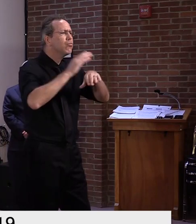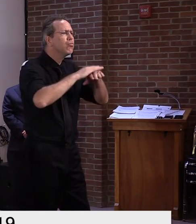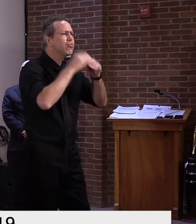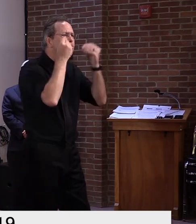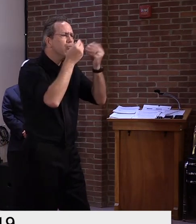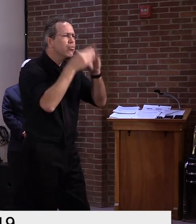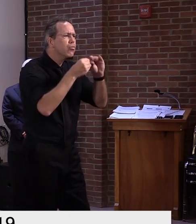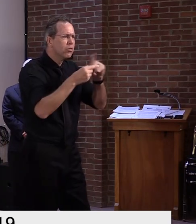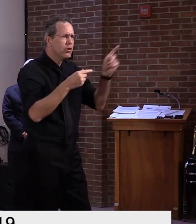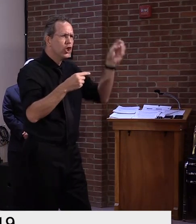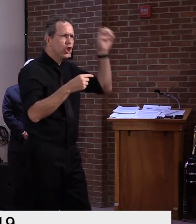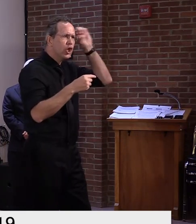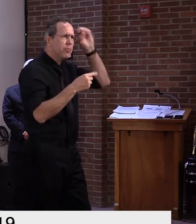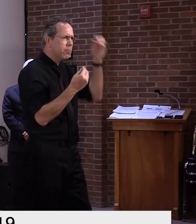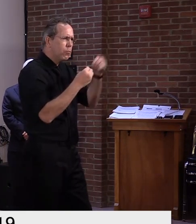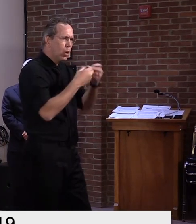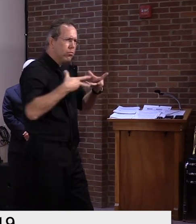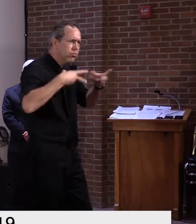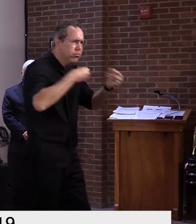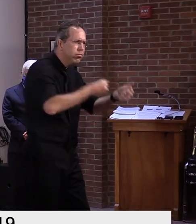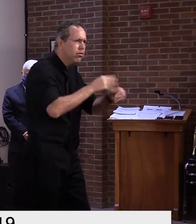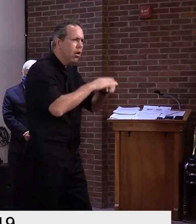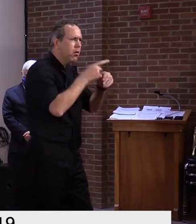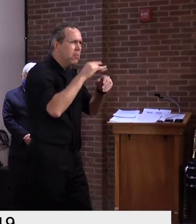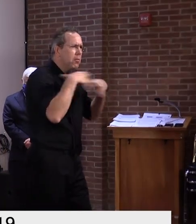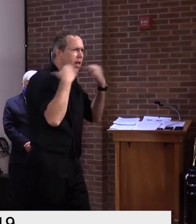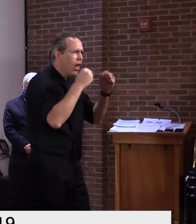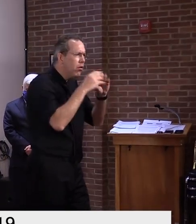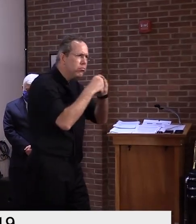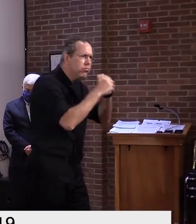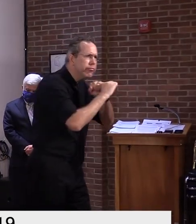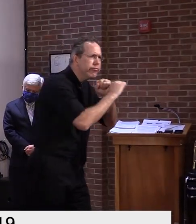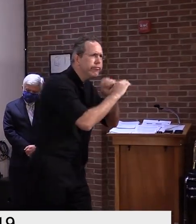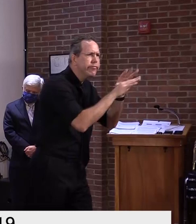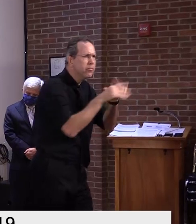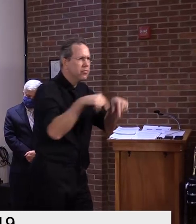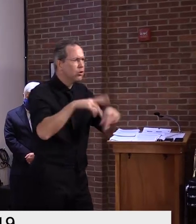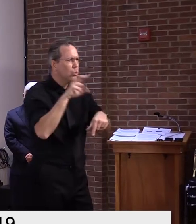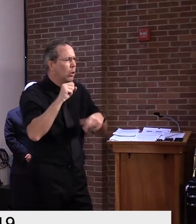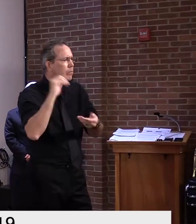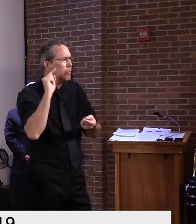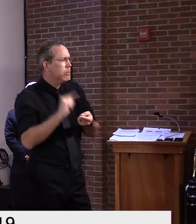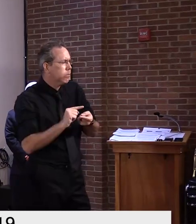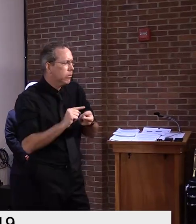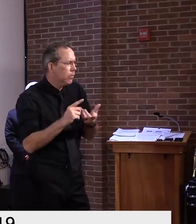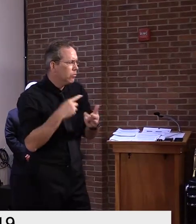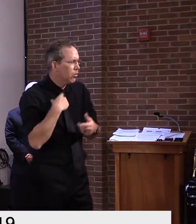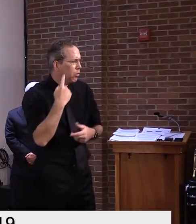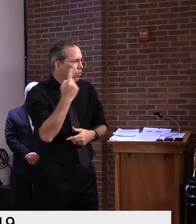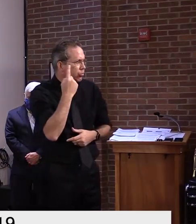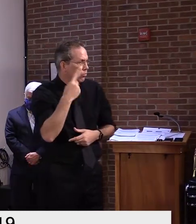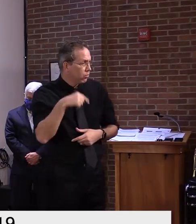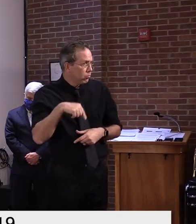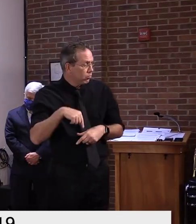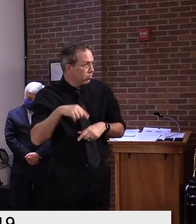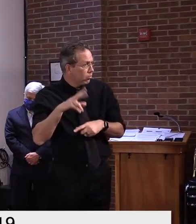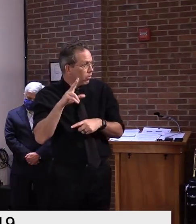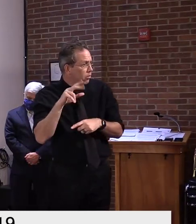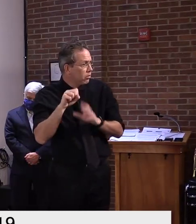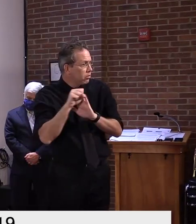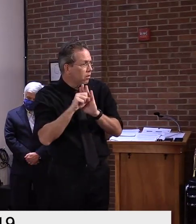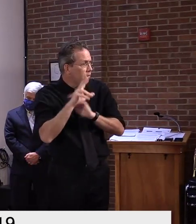specifically would you see more public health spending on a state level? Because a quick search